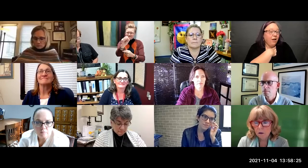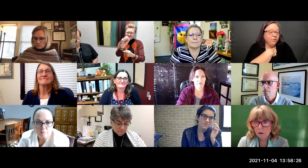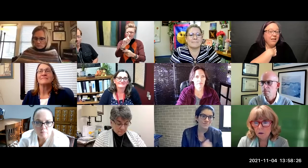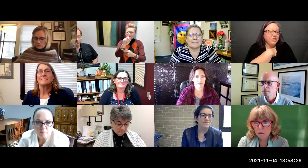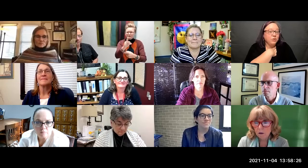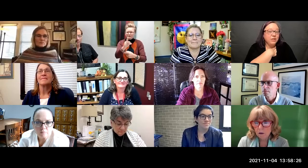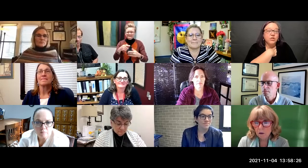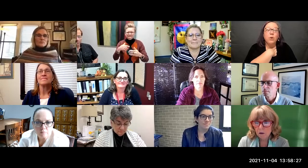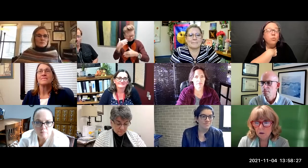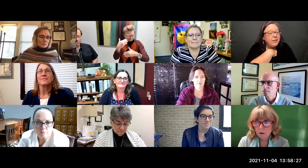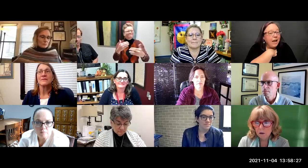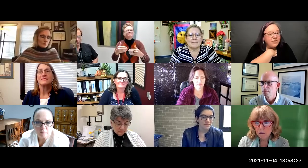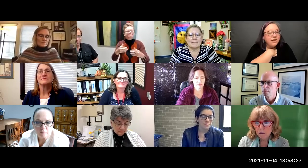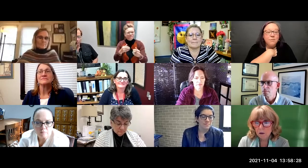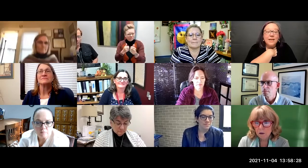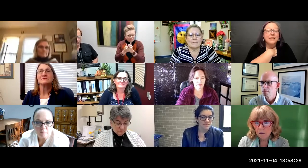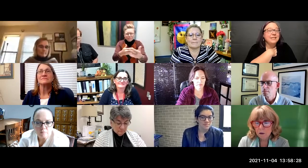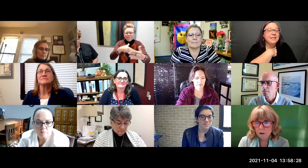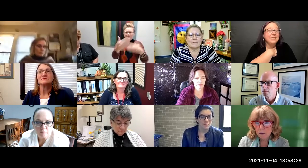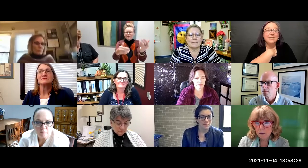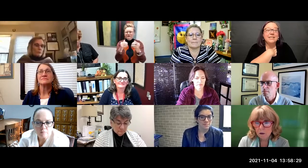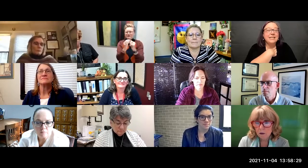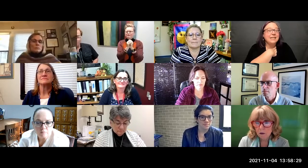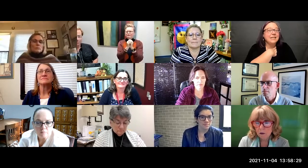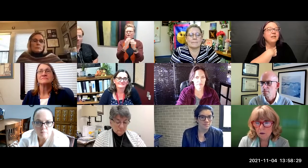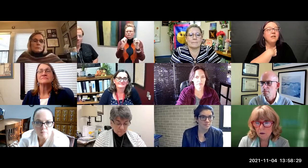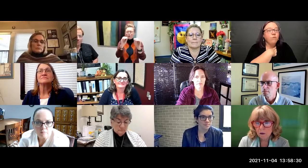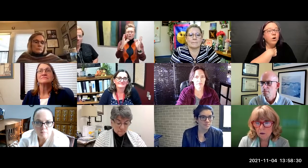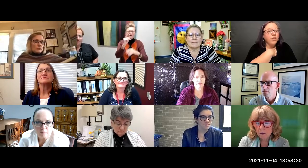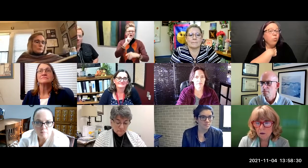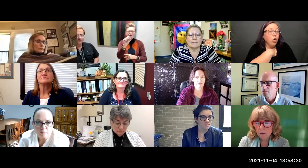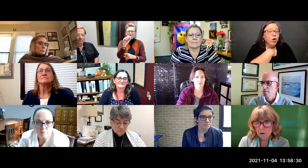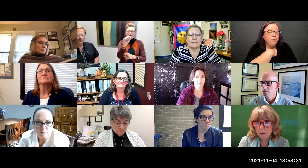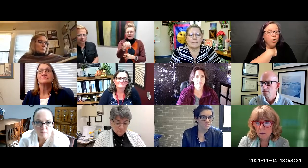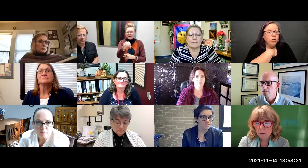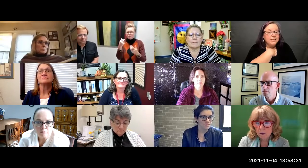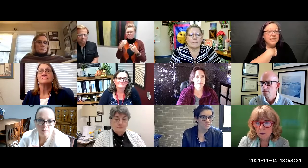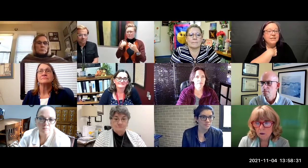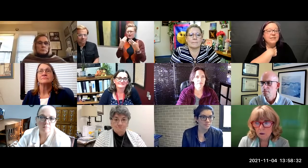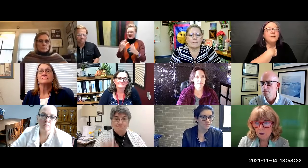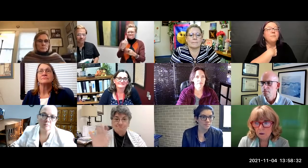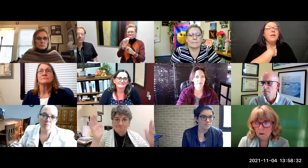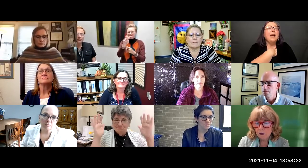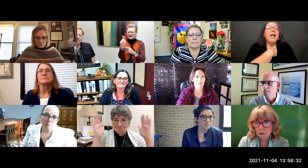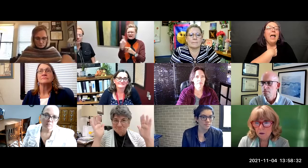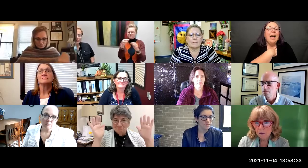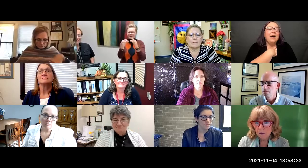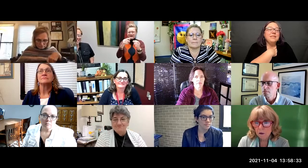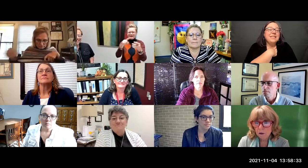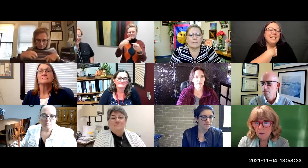last 2 years. So I really have to commend CEASD for their work and progress in this. And I would say, yes,